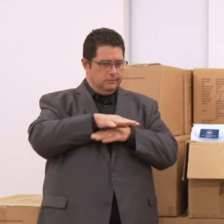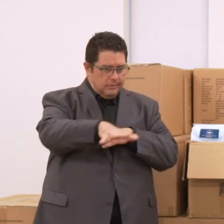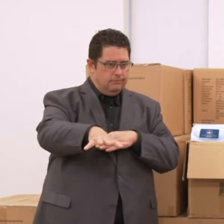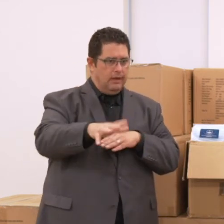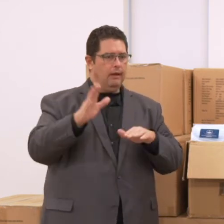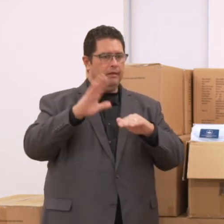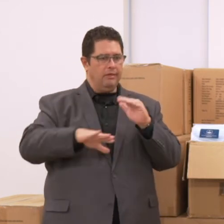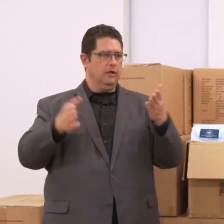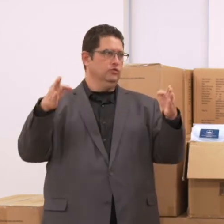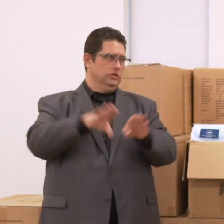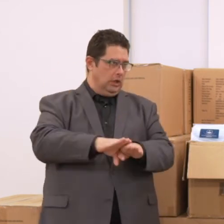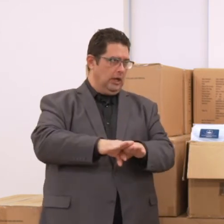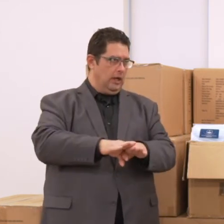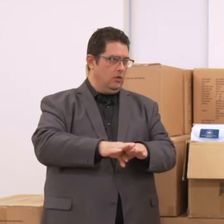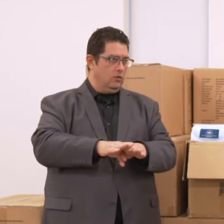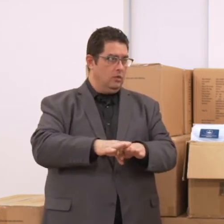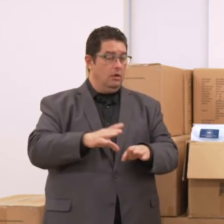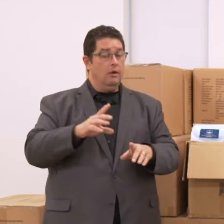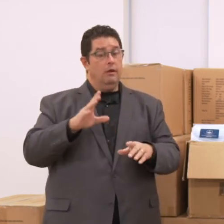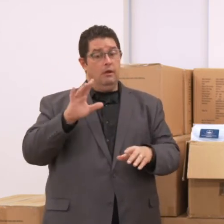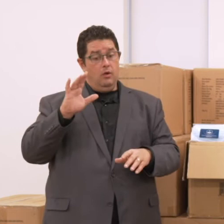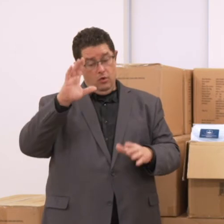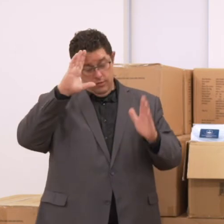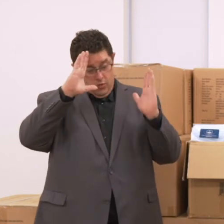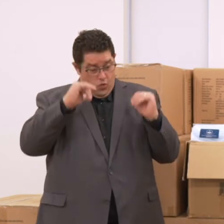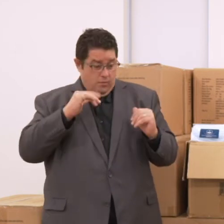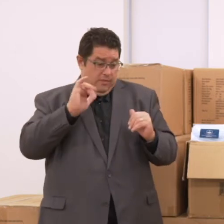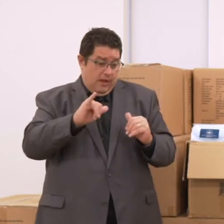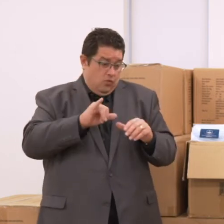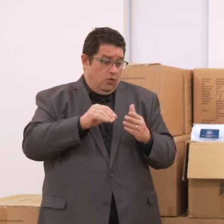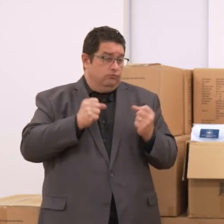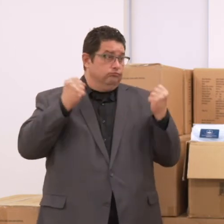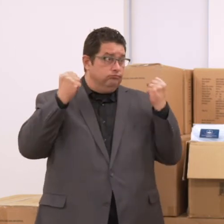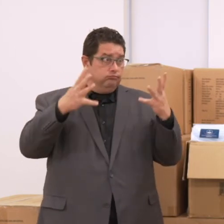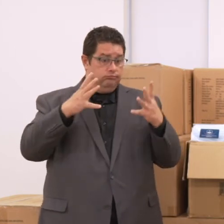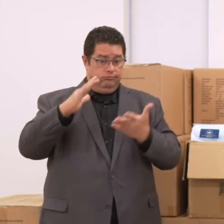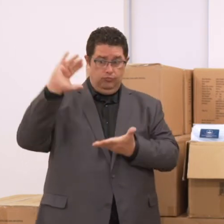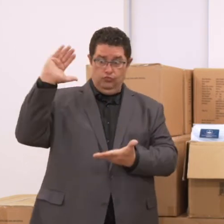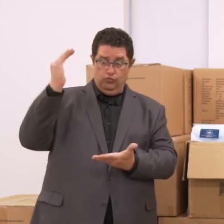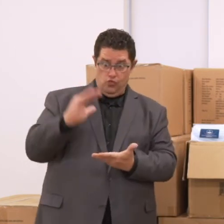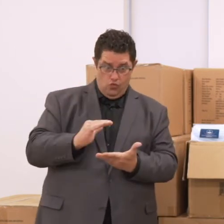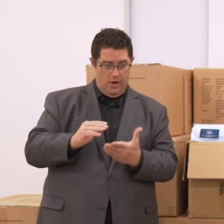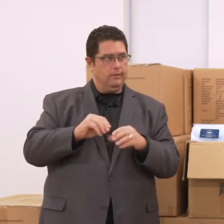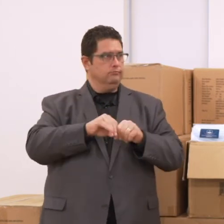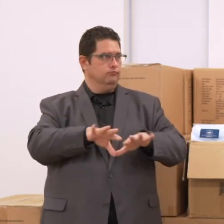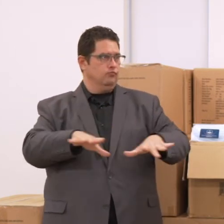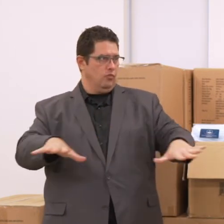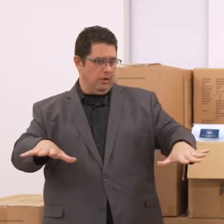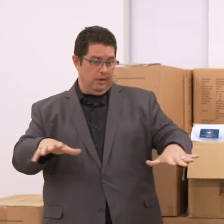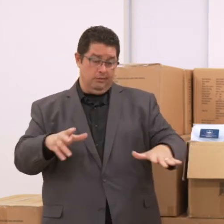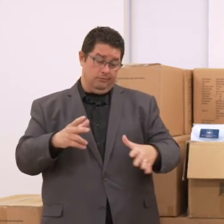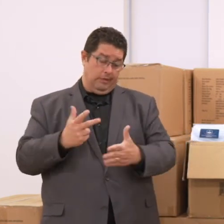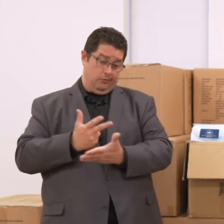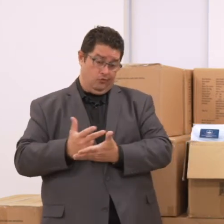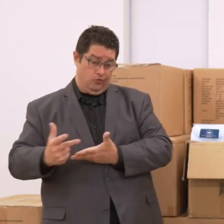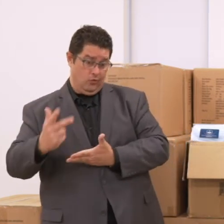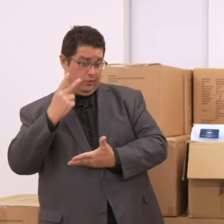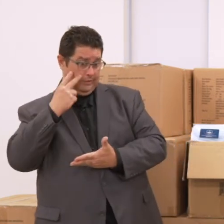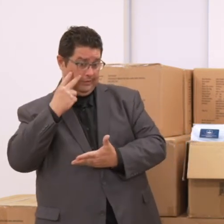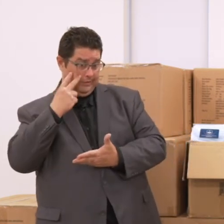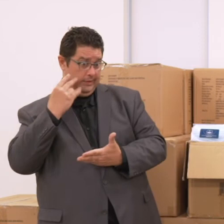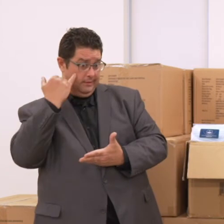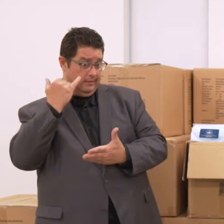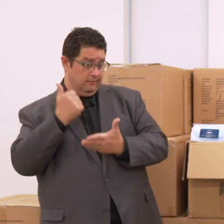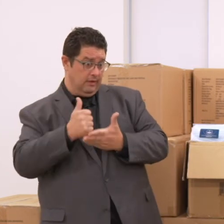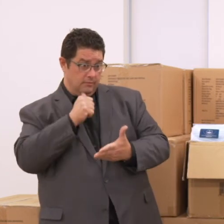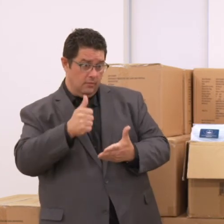April, but will dramatically slow the spread of the virus in our community. Not for 2 or 3 weeks, but it will slow the spread of our virus in our community.